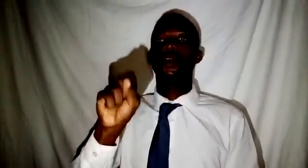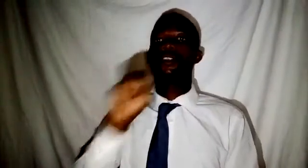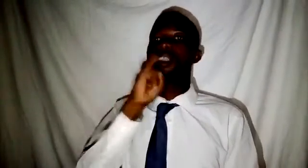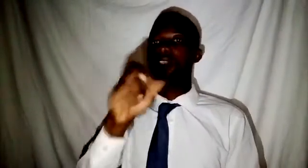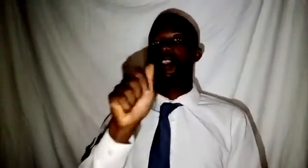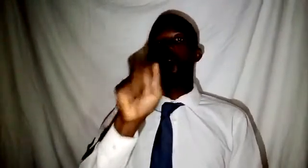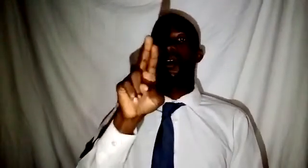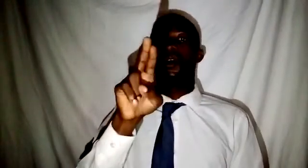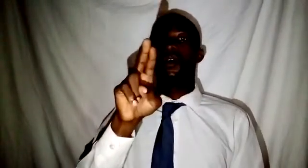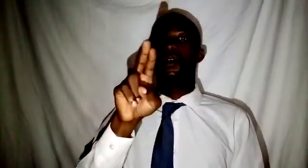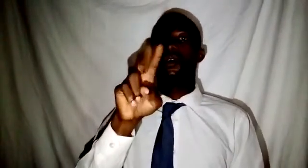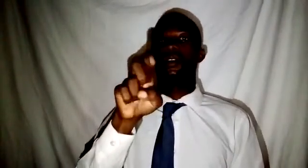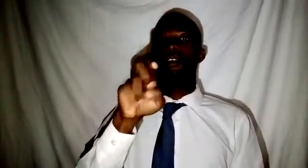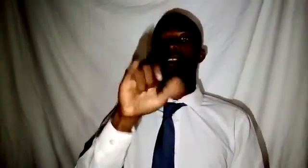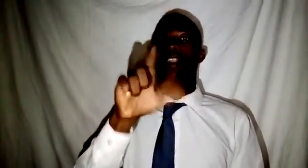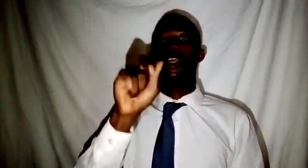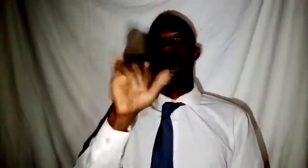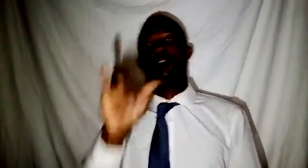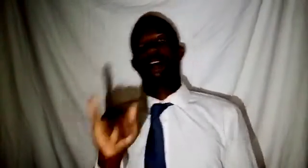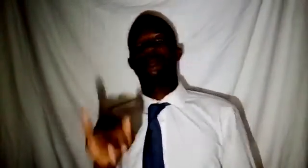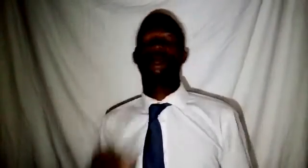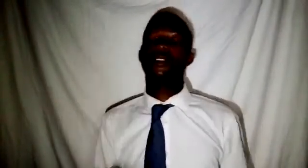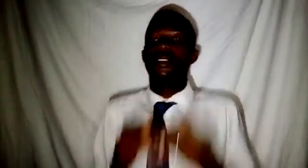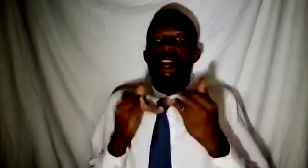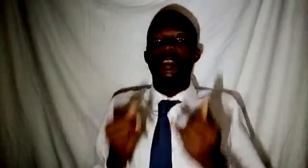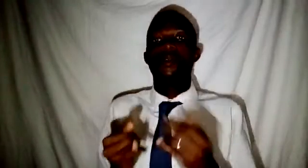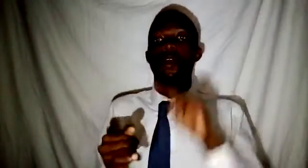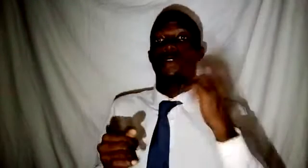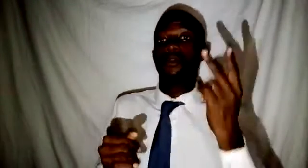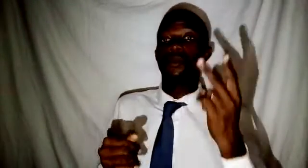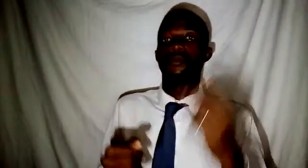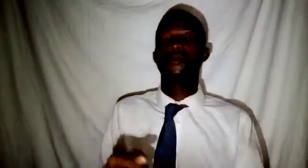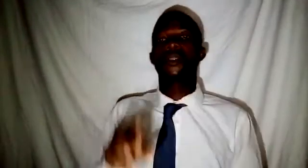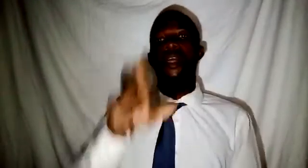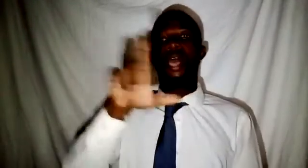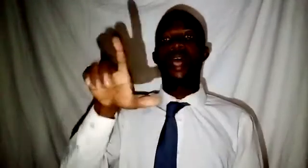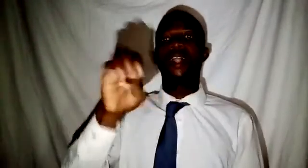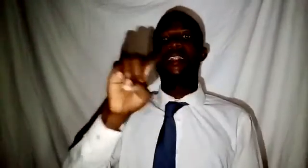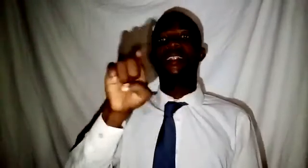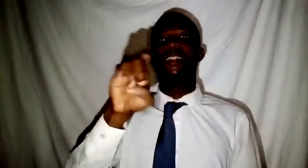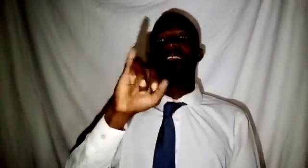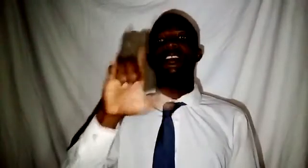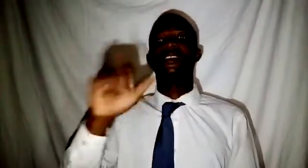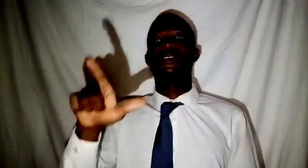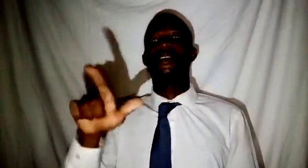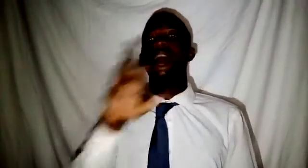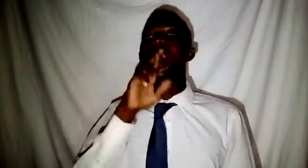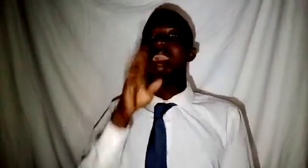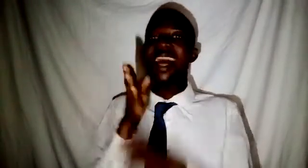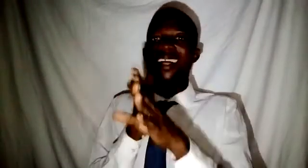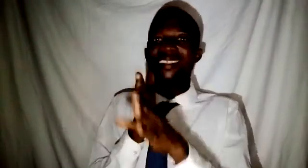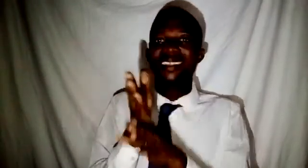verb. These verbs are our direct actions that we perform.